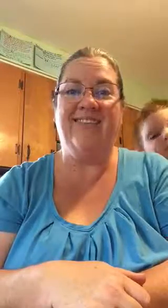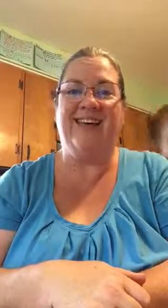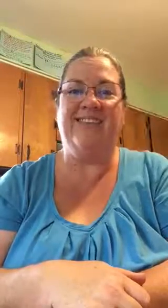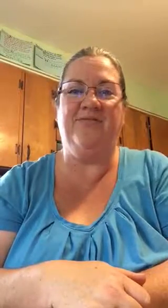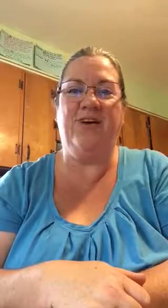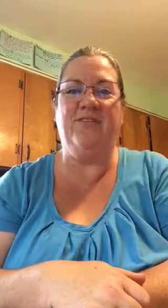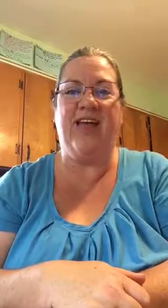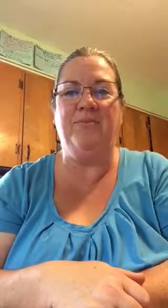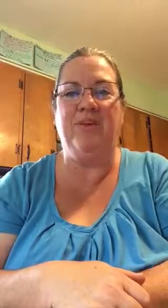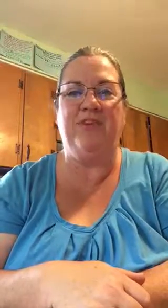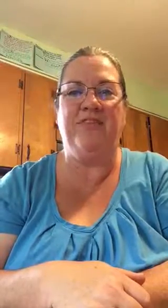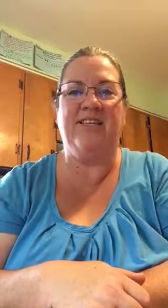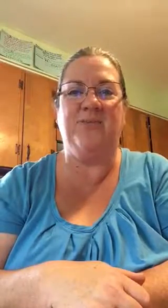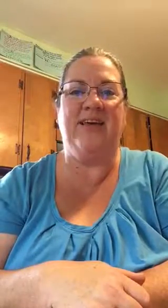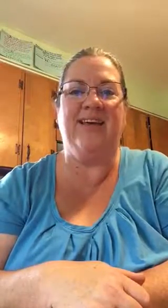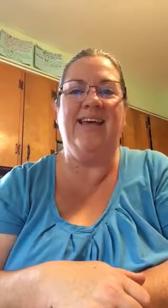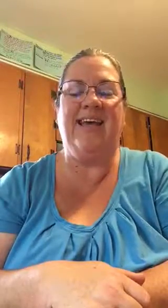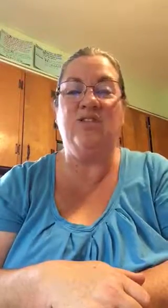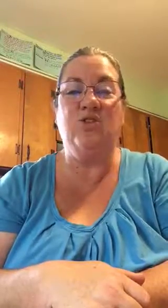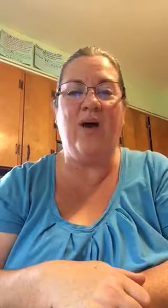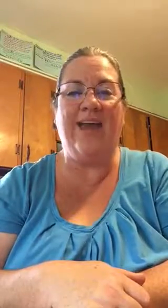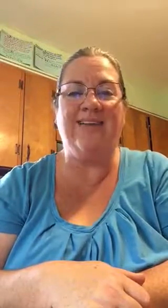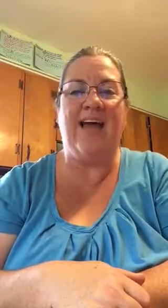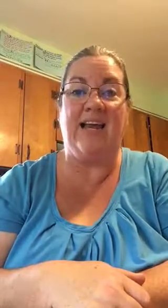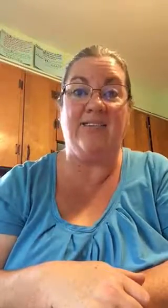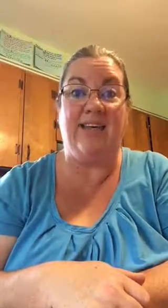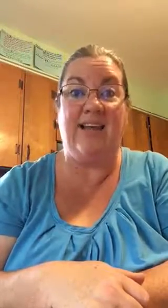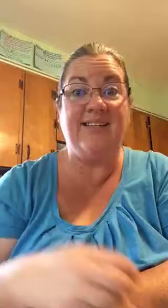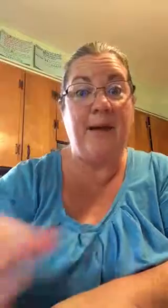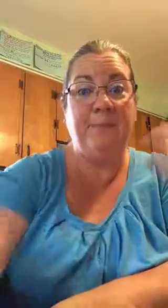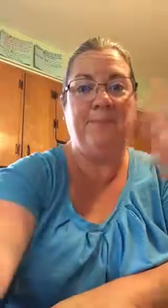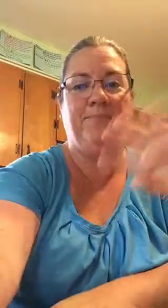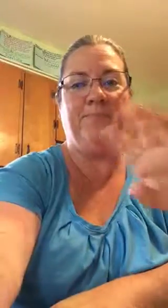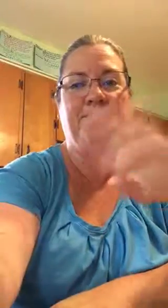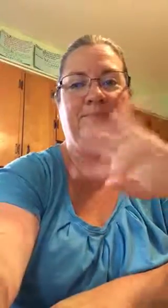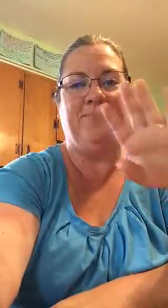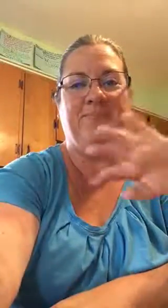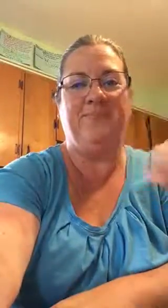that's it for our vocabulary for this week. Enjoy, and I'll see you next time. Bye.